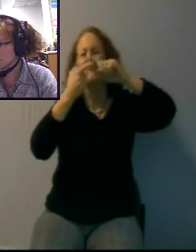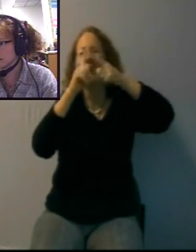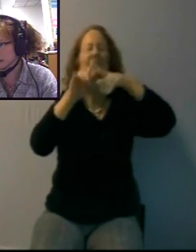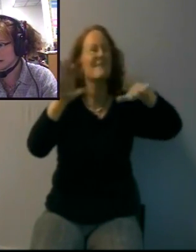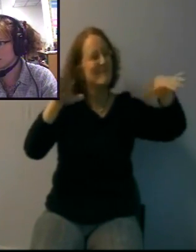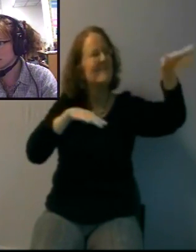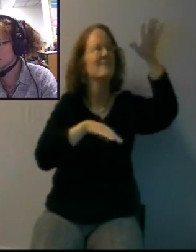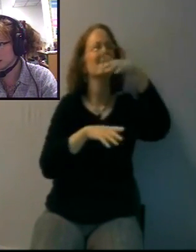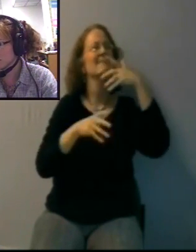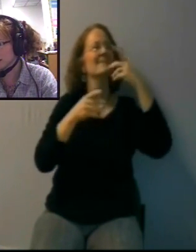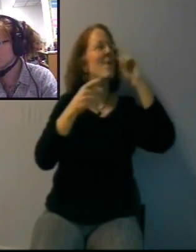sign language very well.